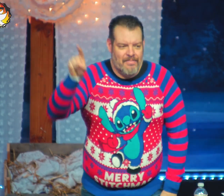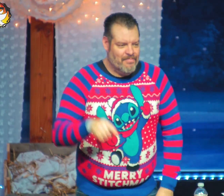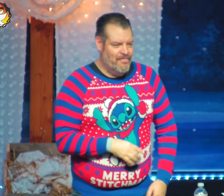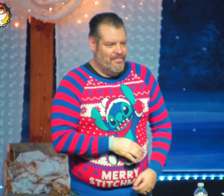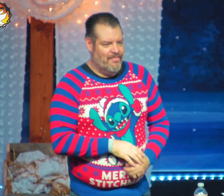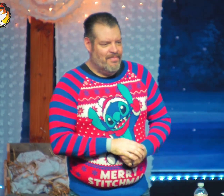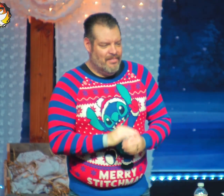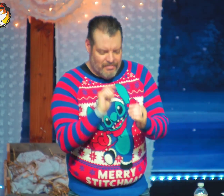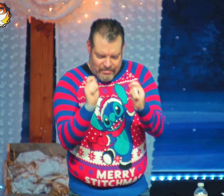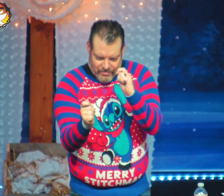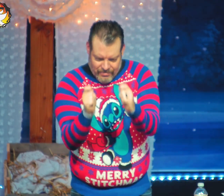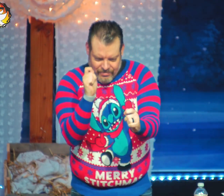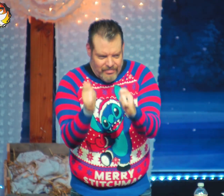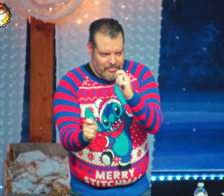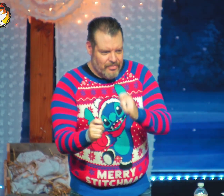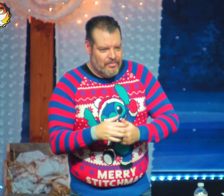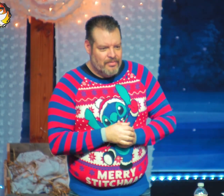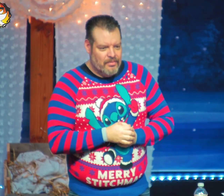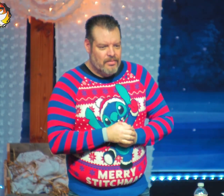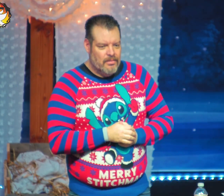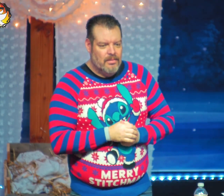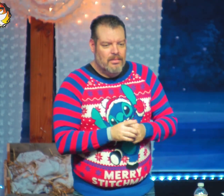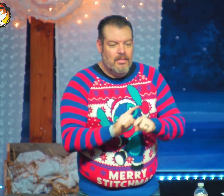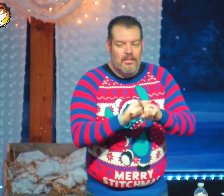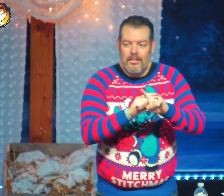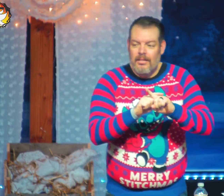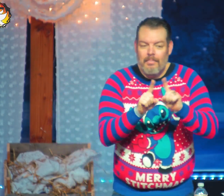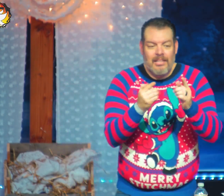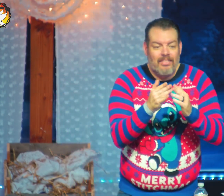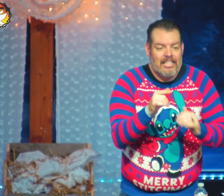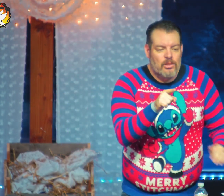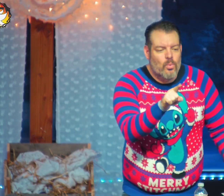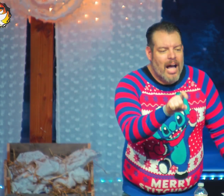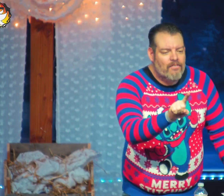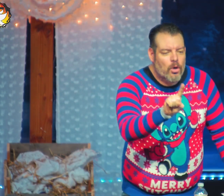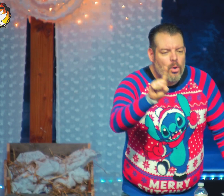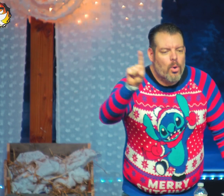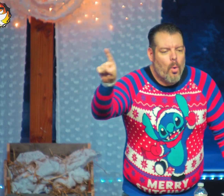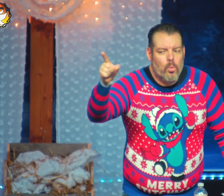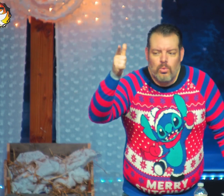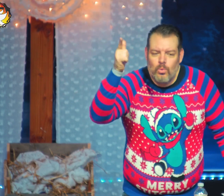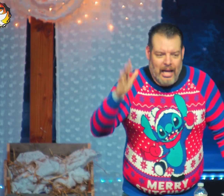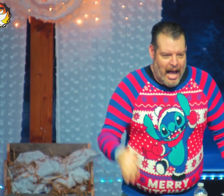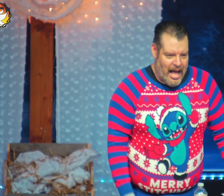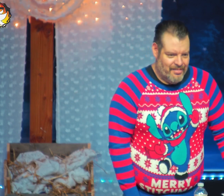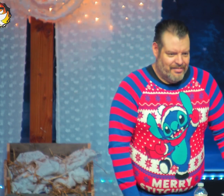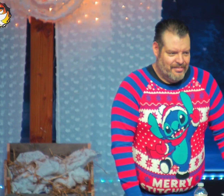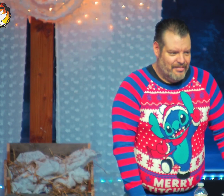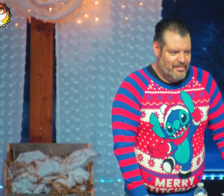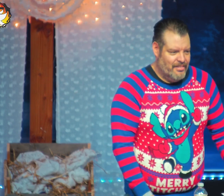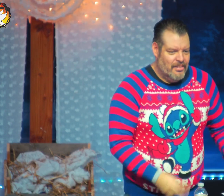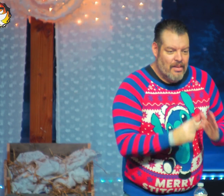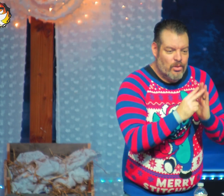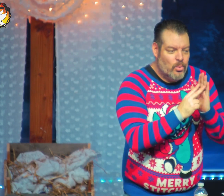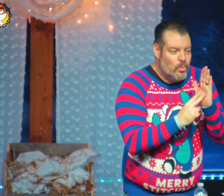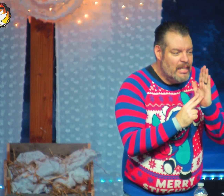fix things here at the church. He is an expert. And God, he is even more of an expert, more than